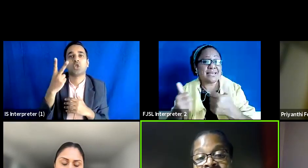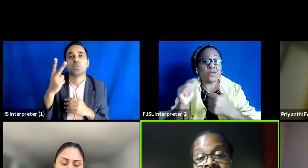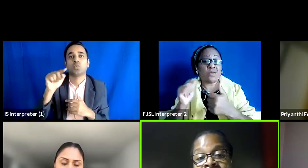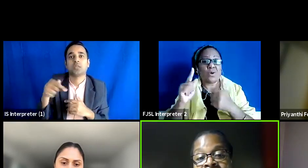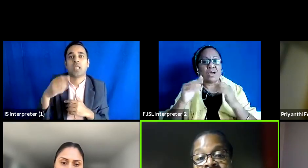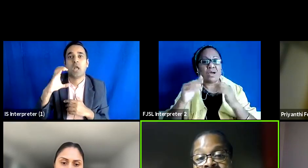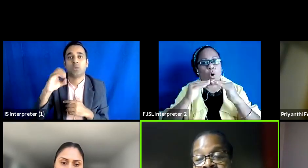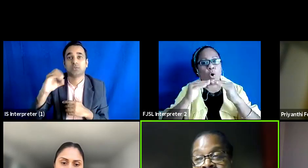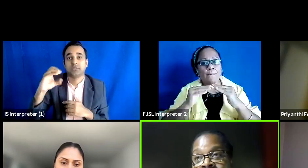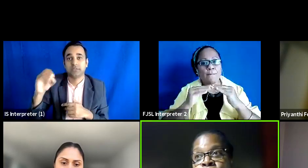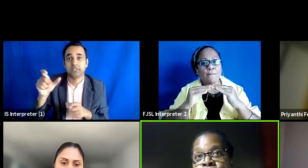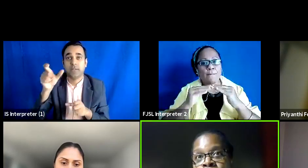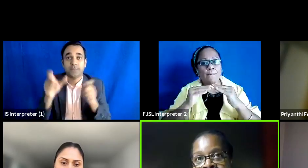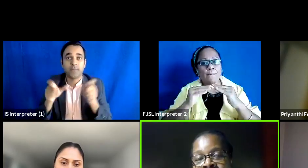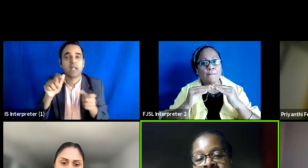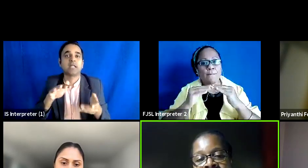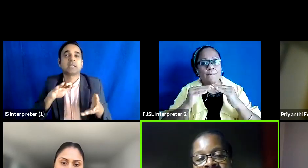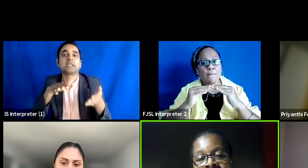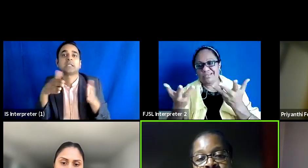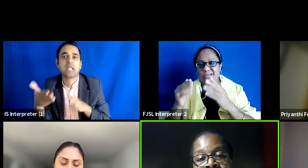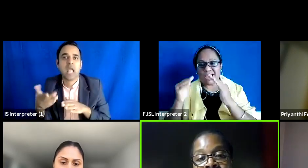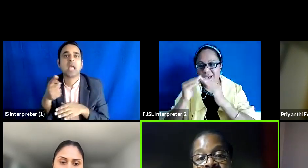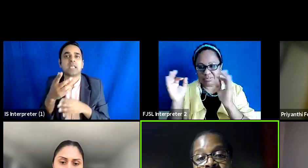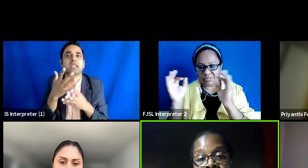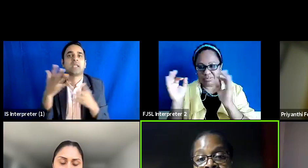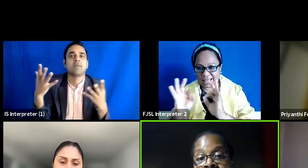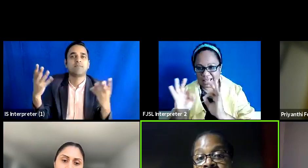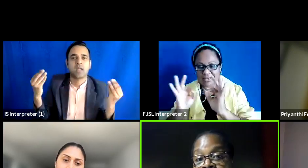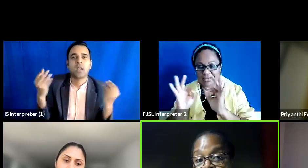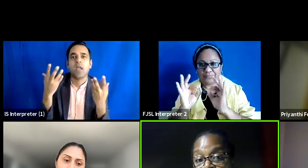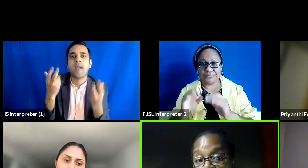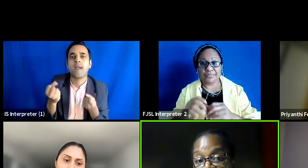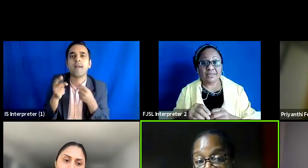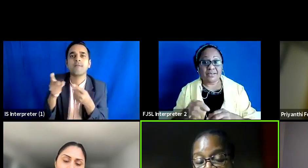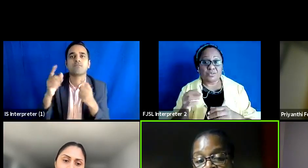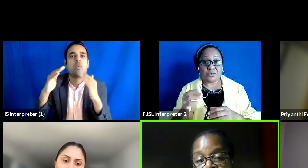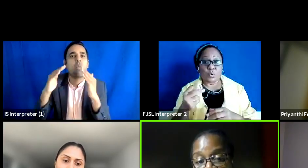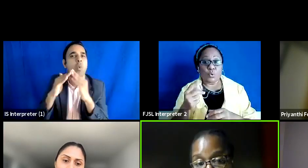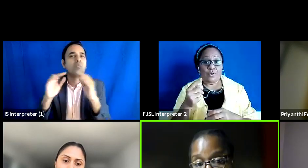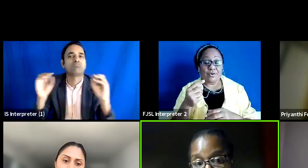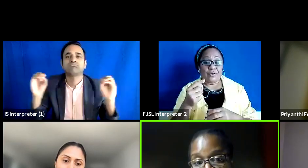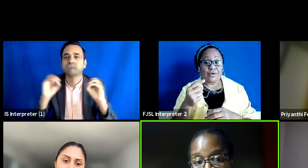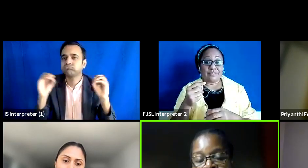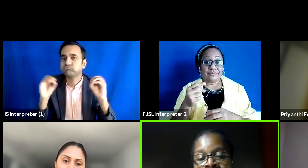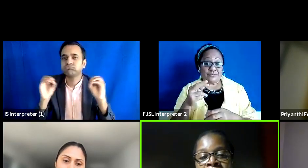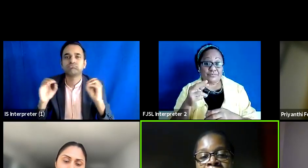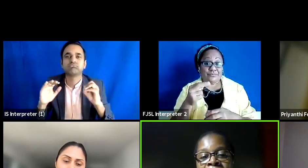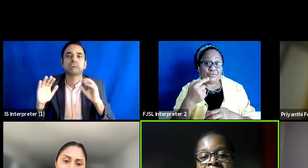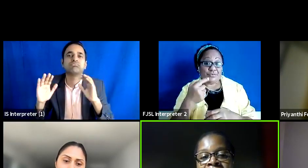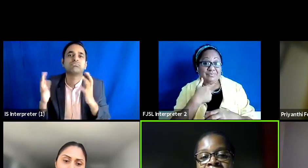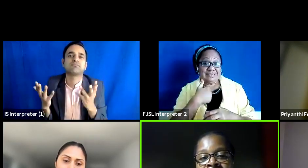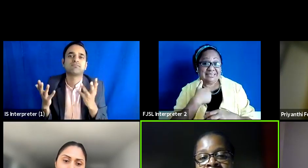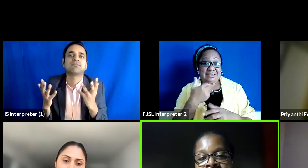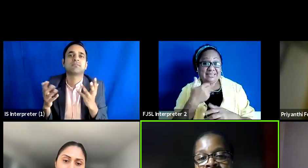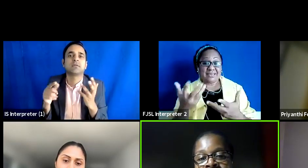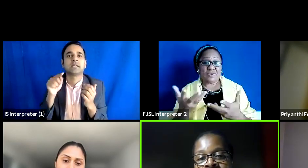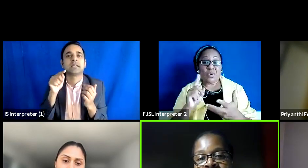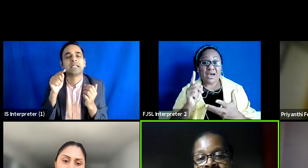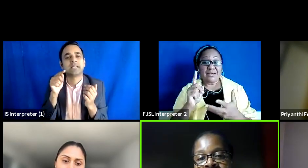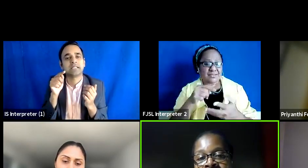And for me, it is the way that women were disproportionately affected,